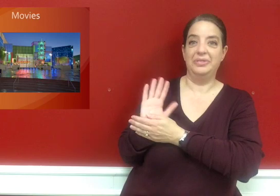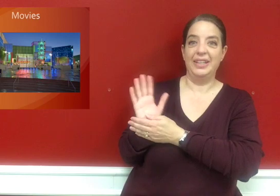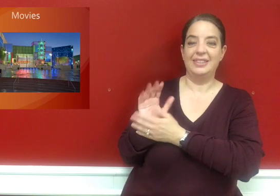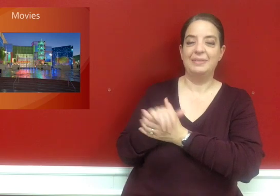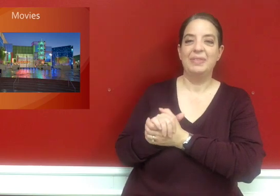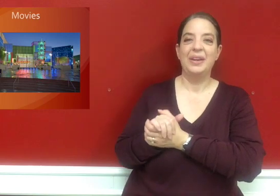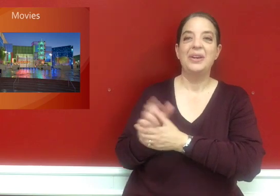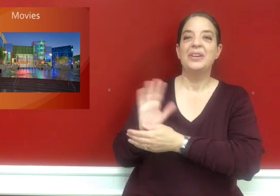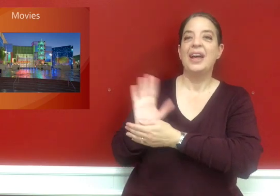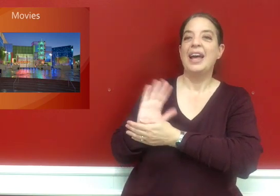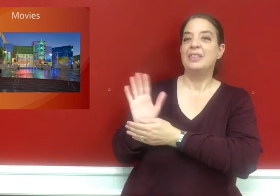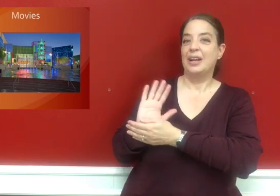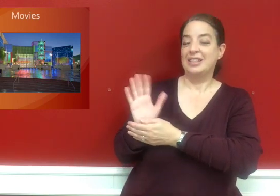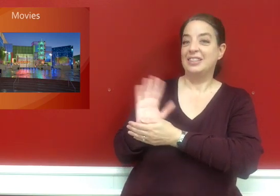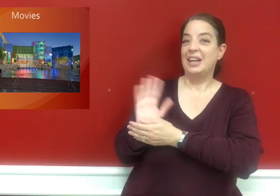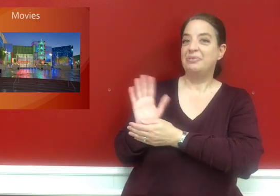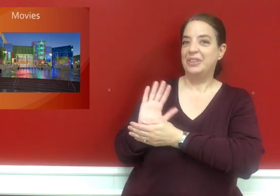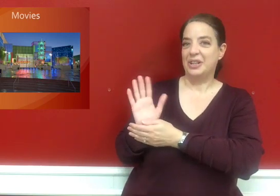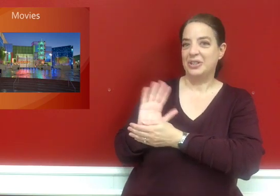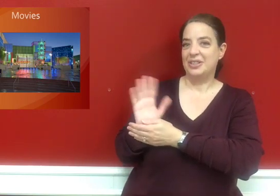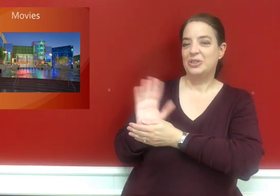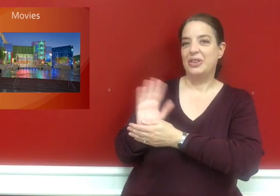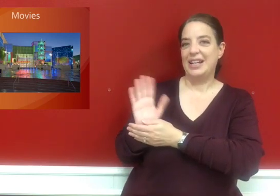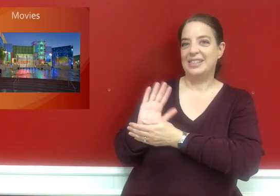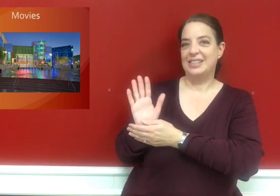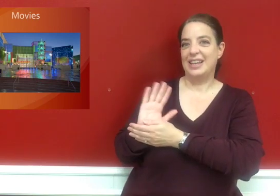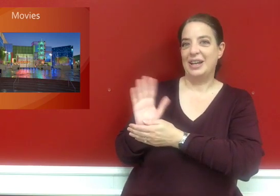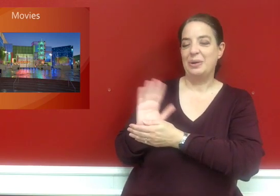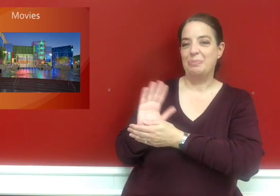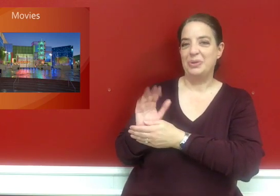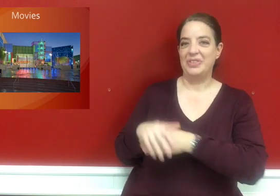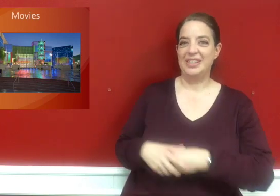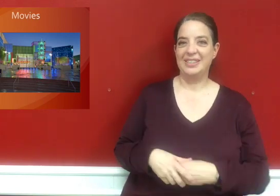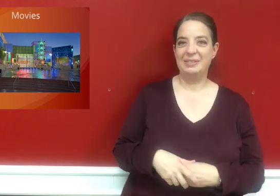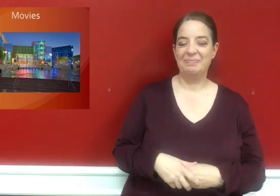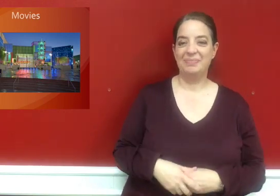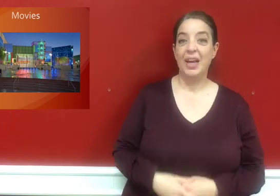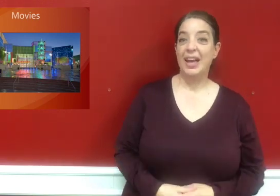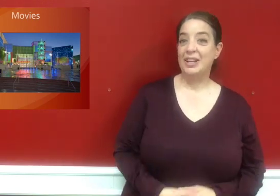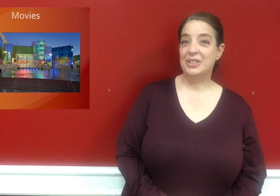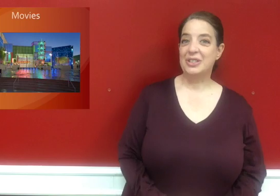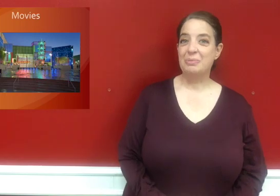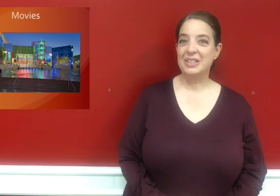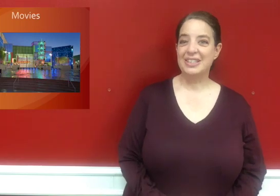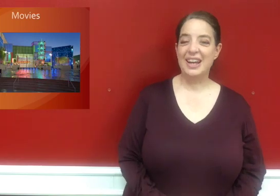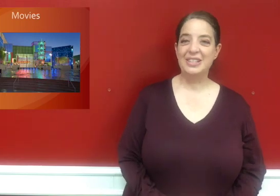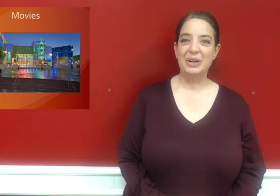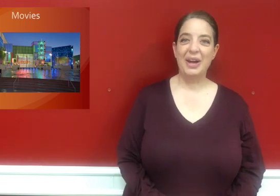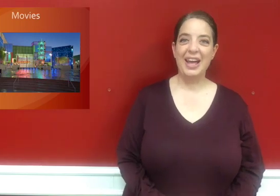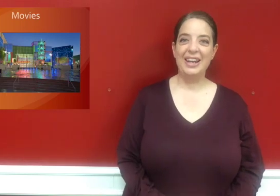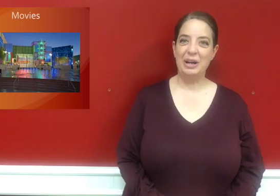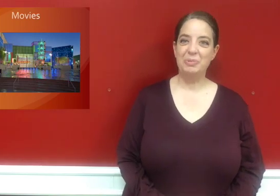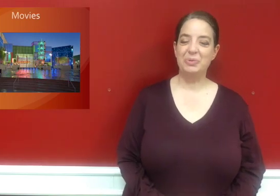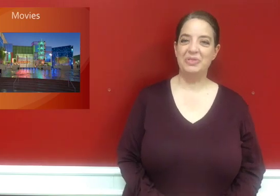flicks, because the light flickers. So that's the sign movies. Here's a summary slide to go ahead and help you review.